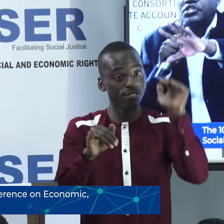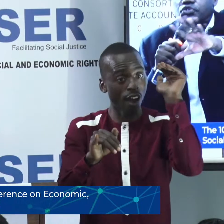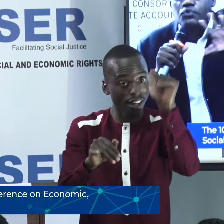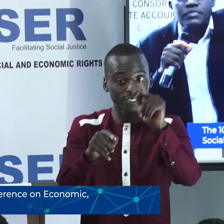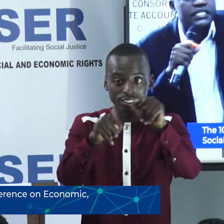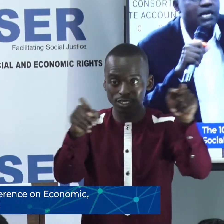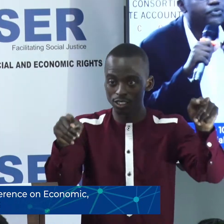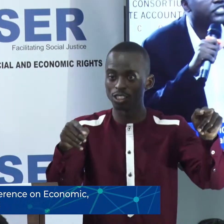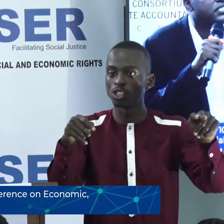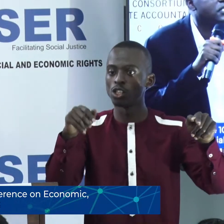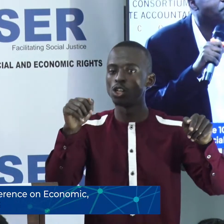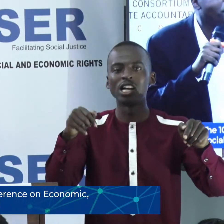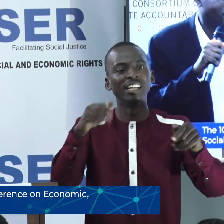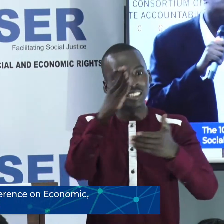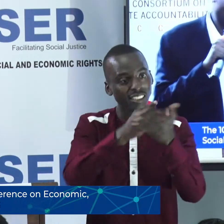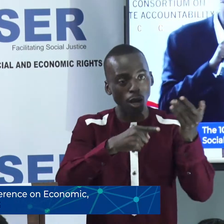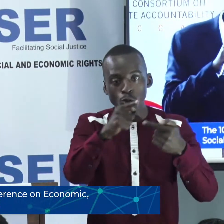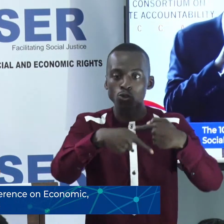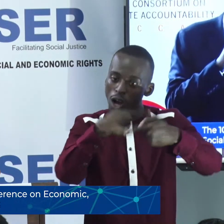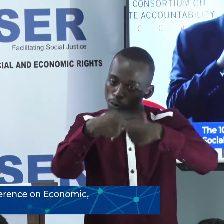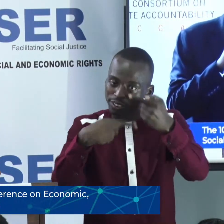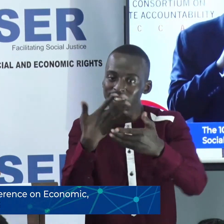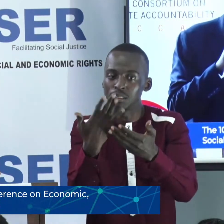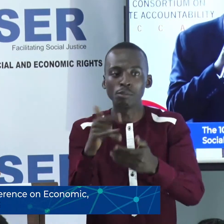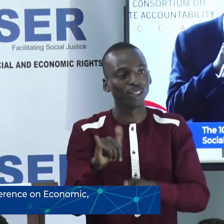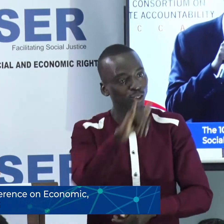in this room that are processing papers to go to Canada.